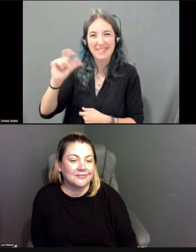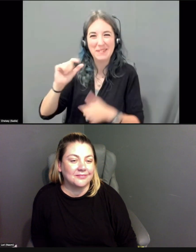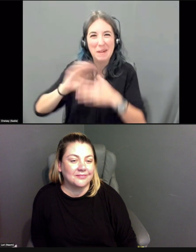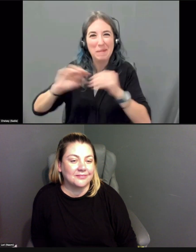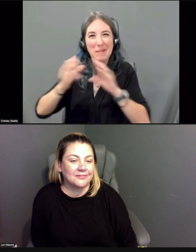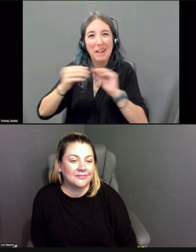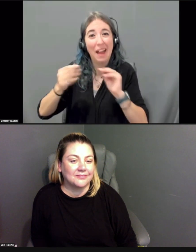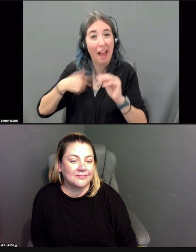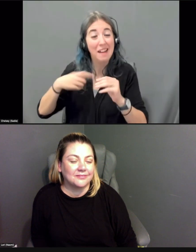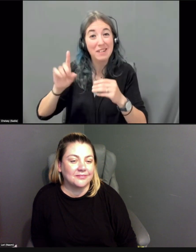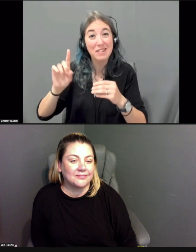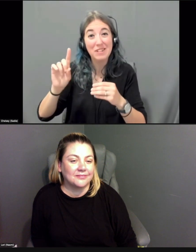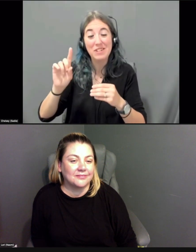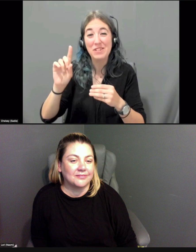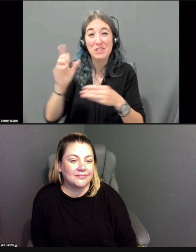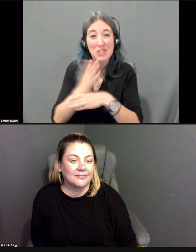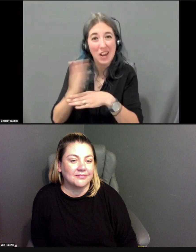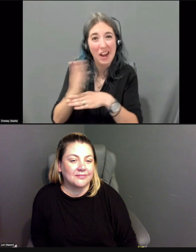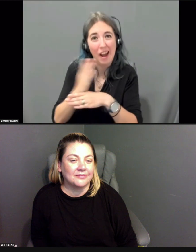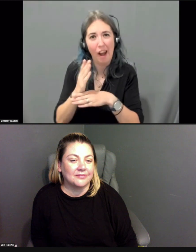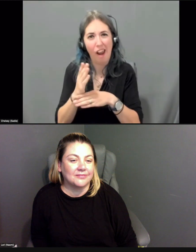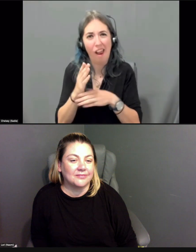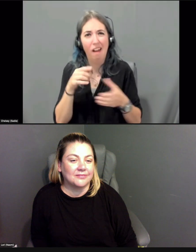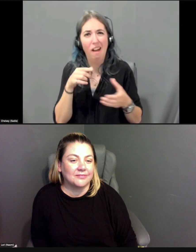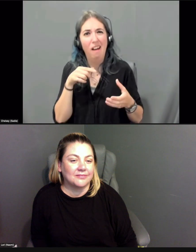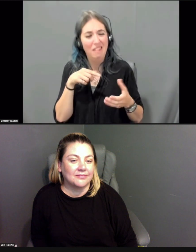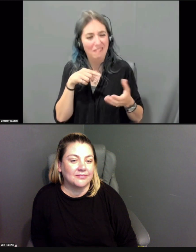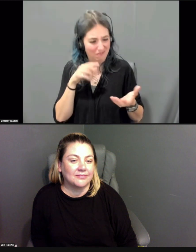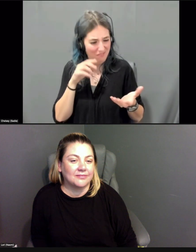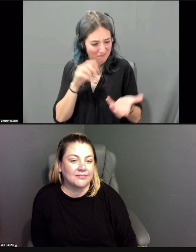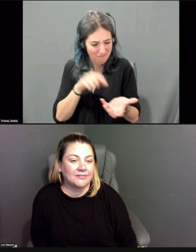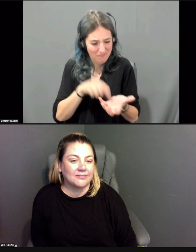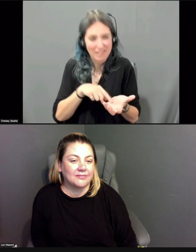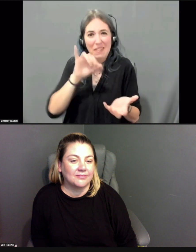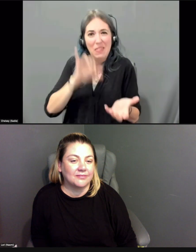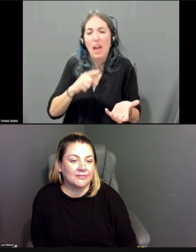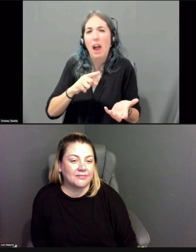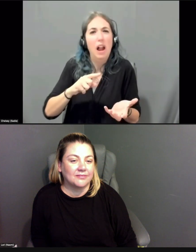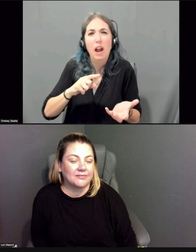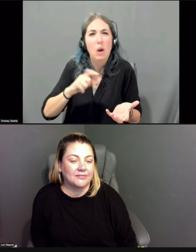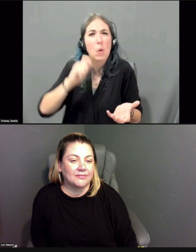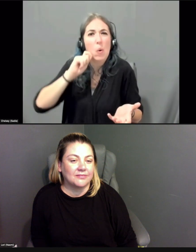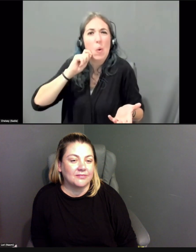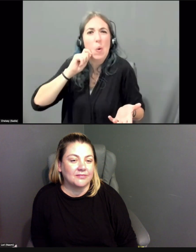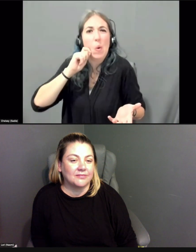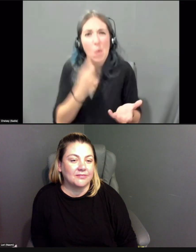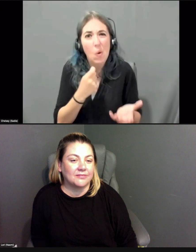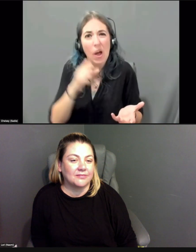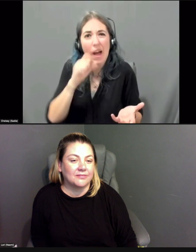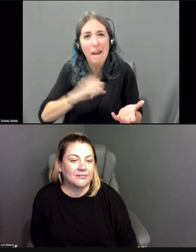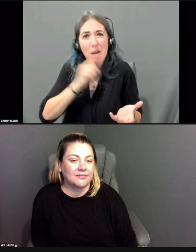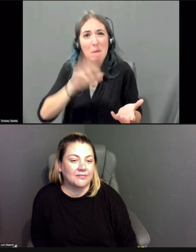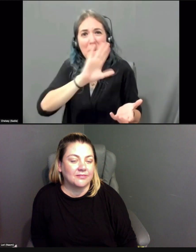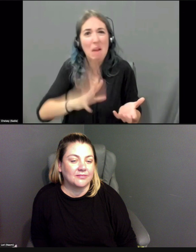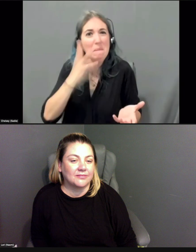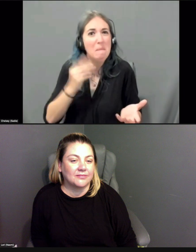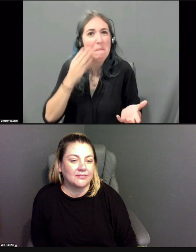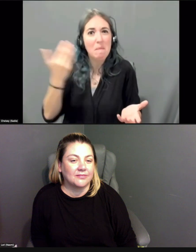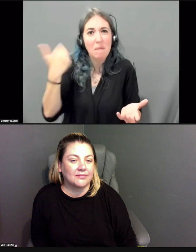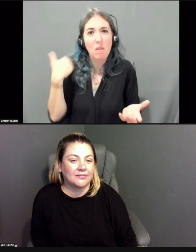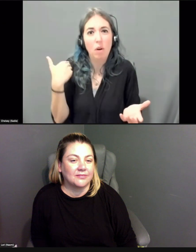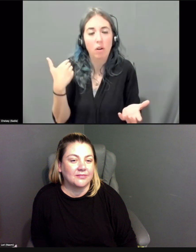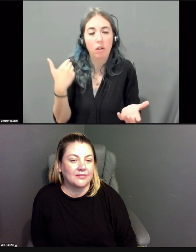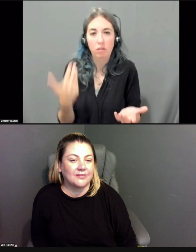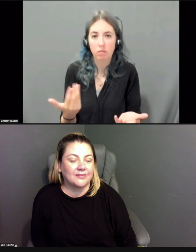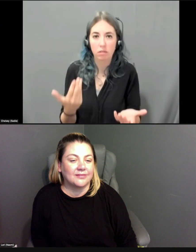like cool, different ice cream. And apparently it's almost as famous as Ben & Jerry's, but it was Jenny's ice